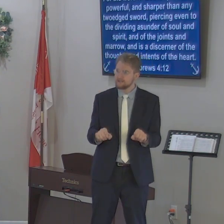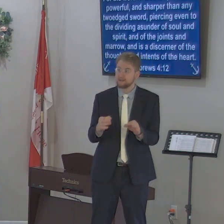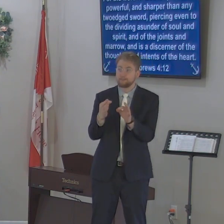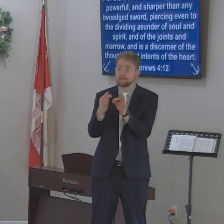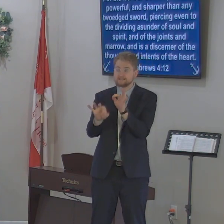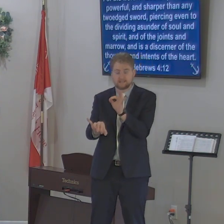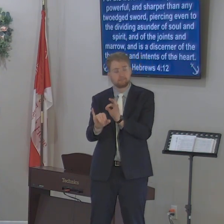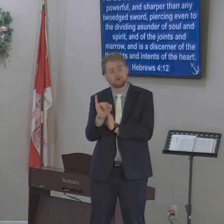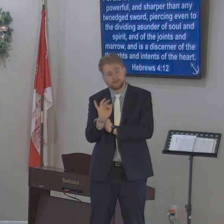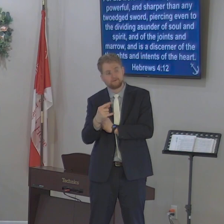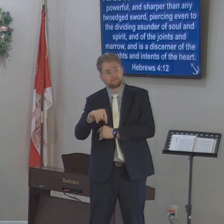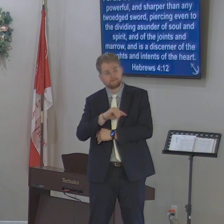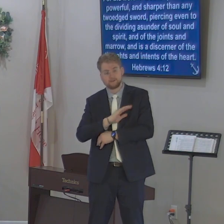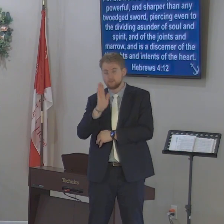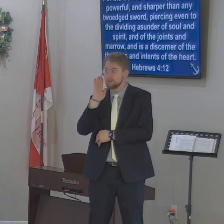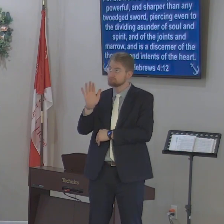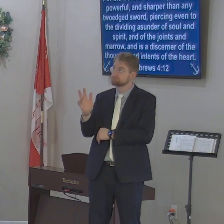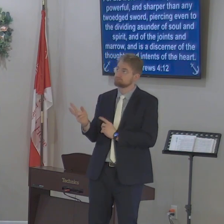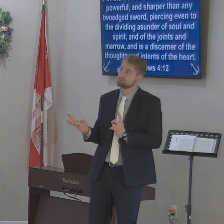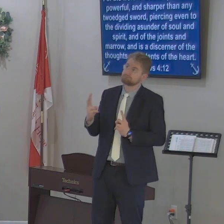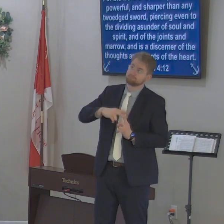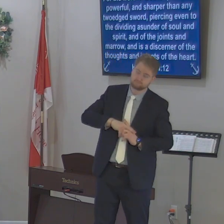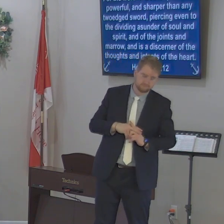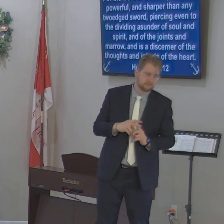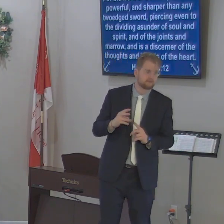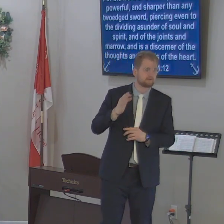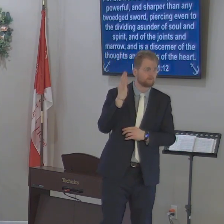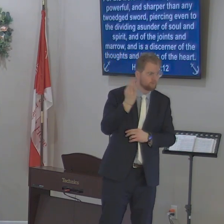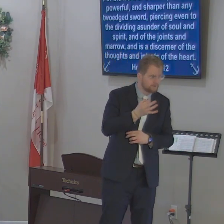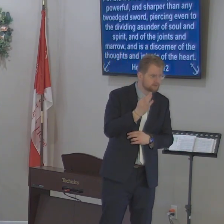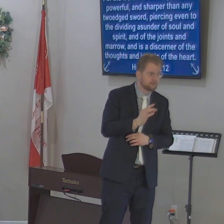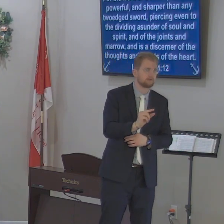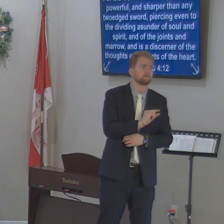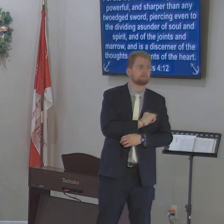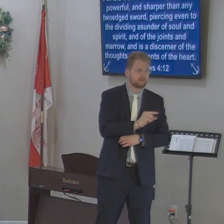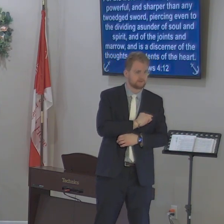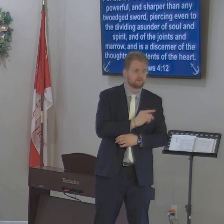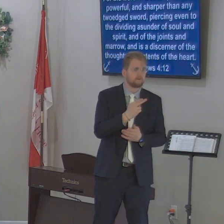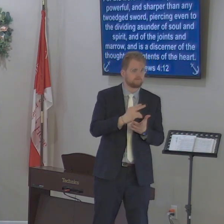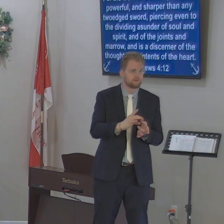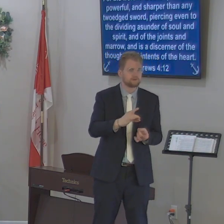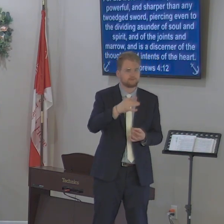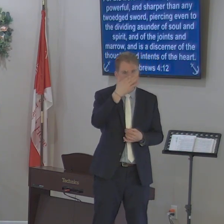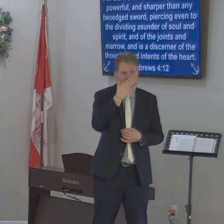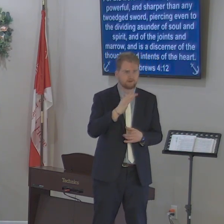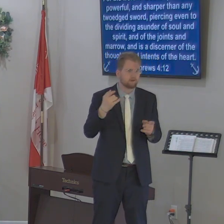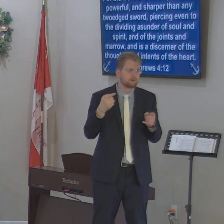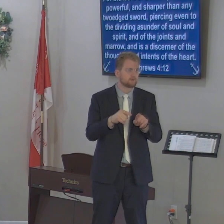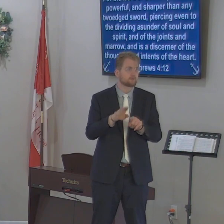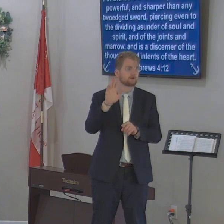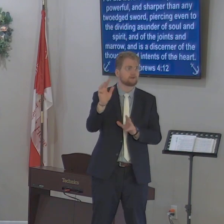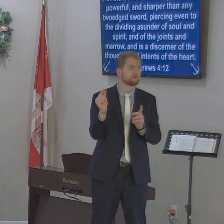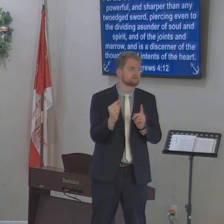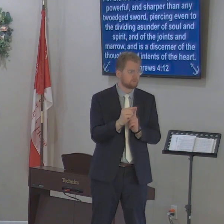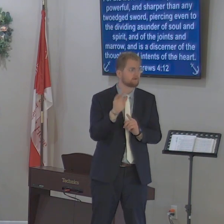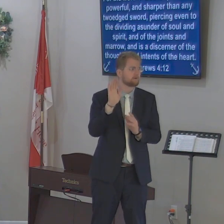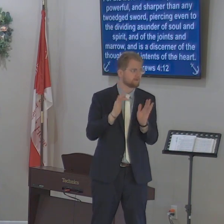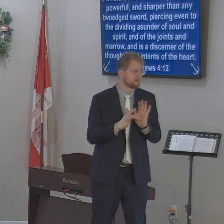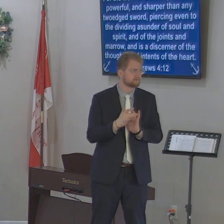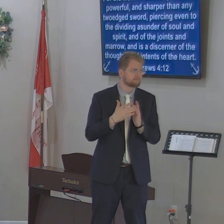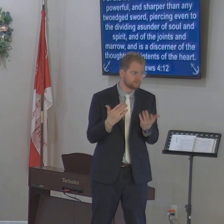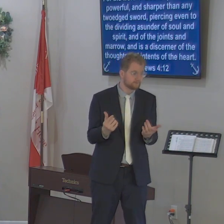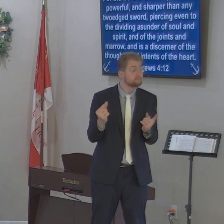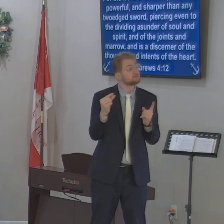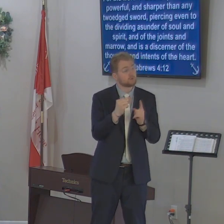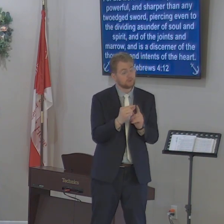adhere to the pricking, the conviction of the Holy Spirit of God according to his Word, His Bible. So the Word opens